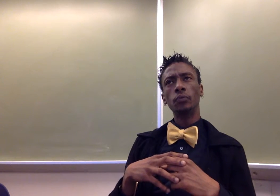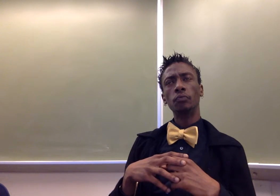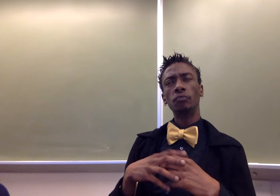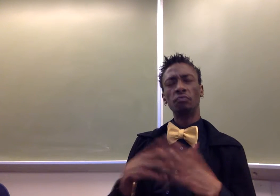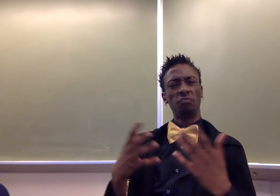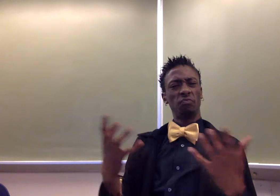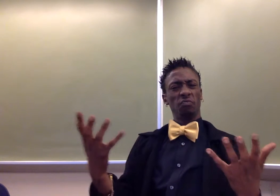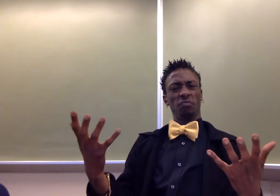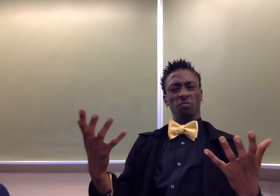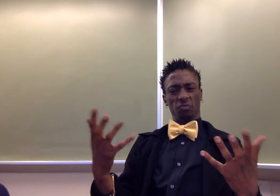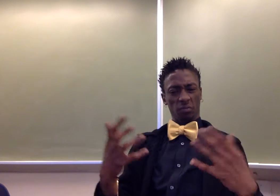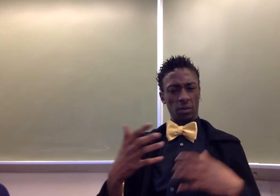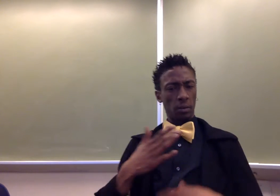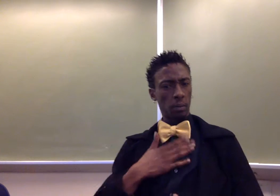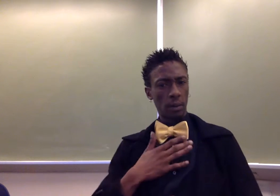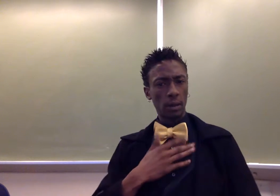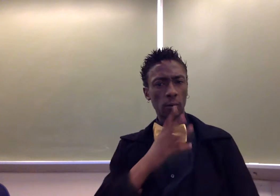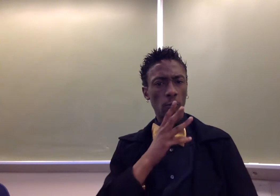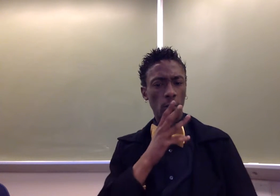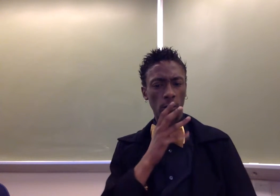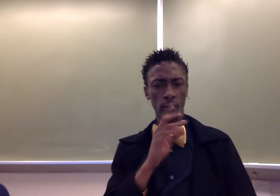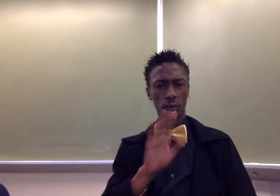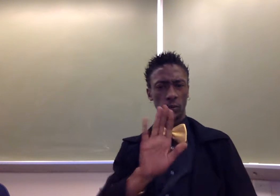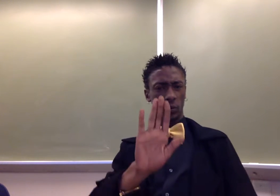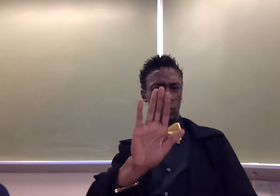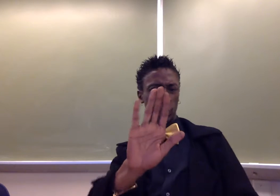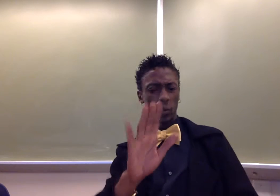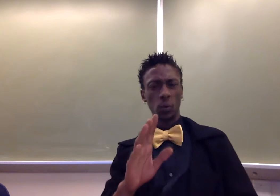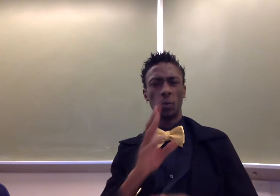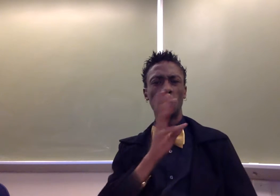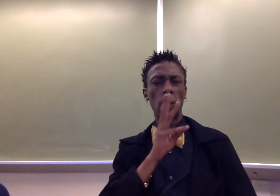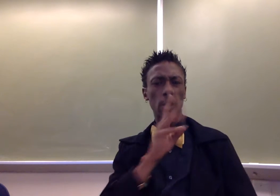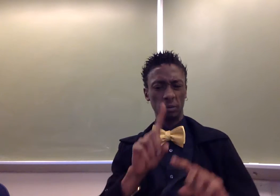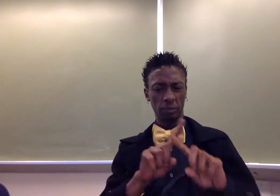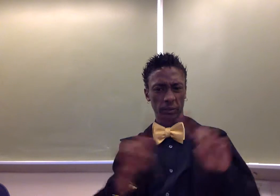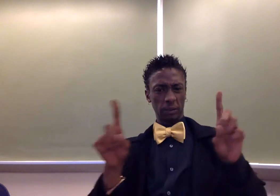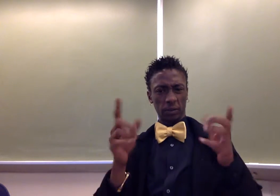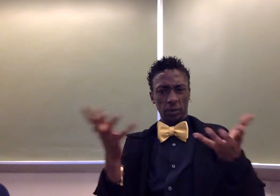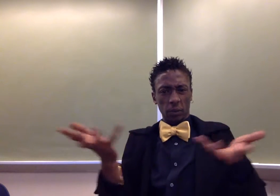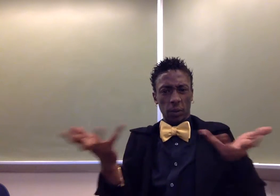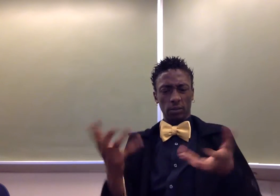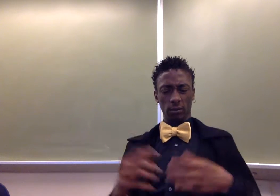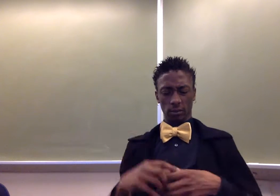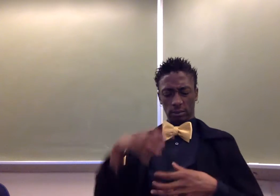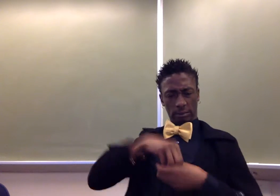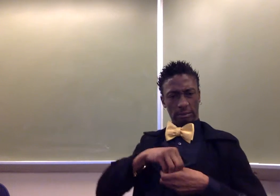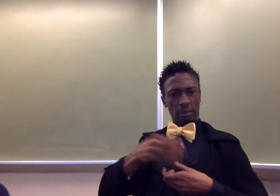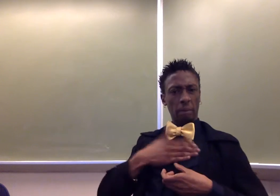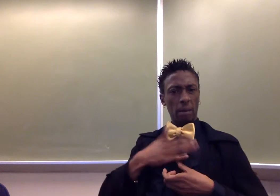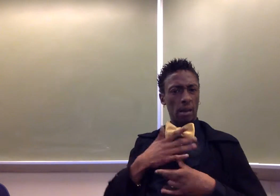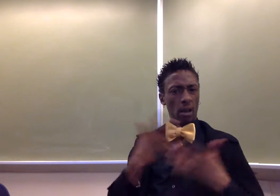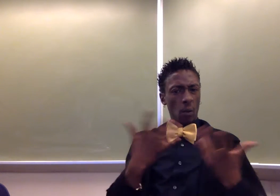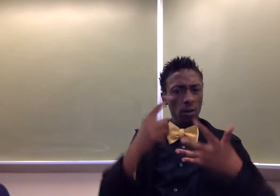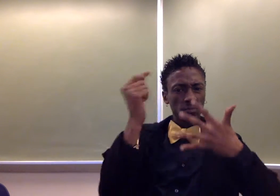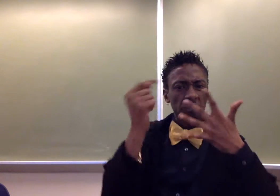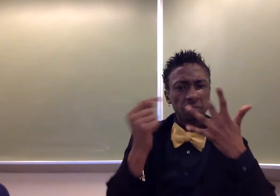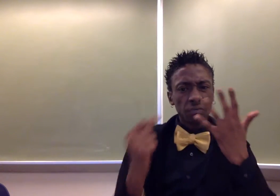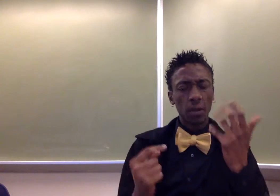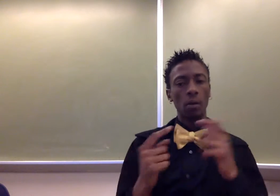what are these differences in water, and what's in my water? I mean, to most of this audience, you at least have some elementary knowledge of water,